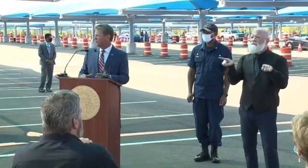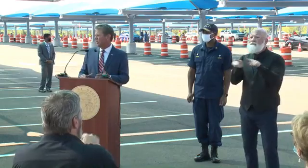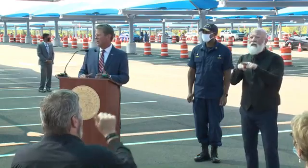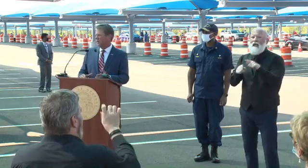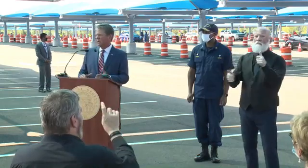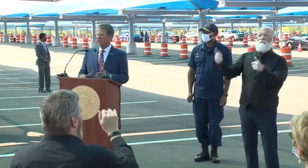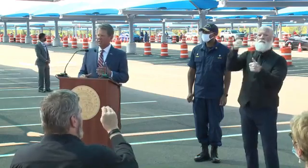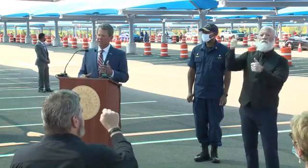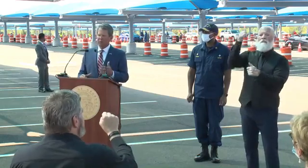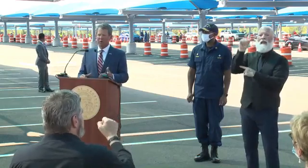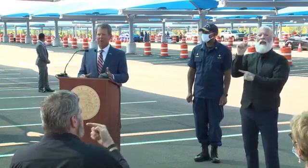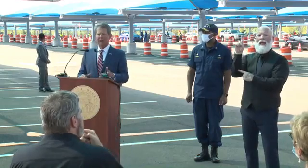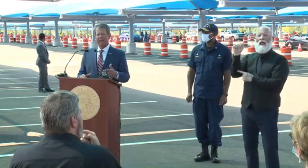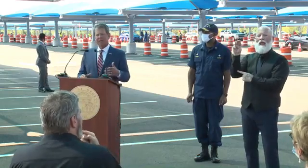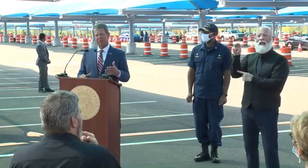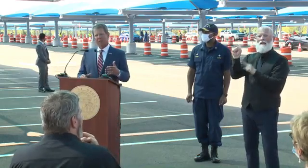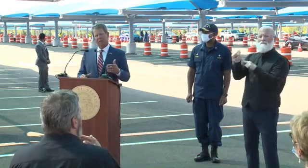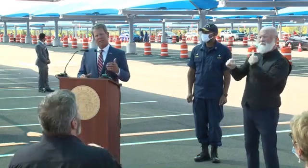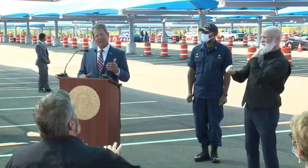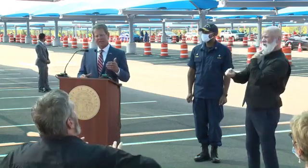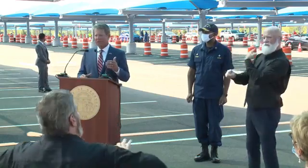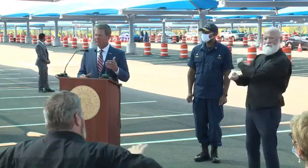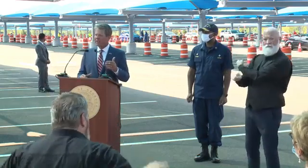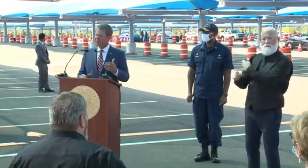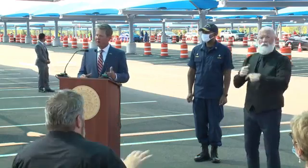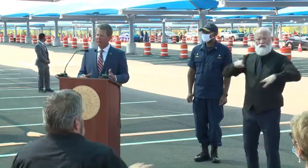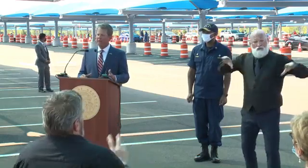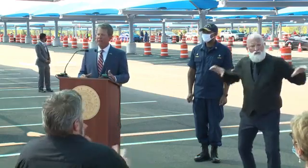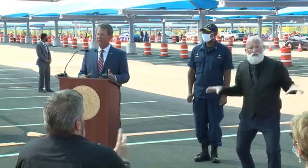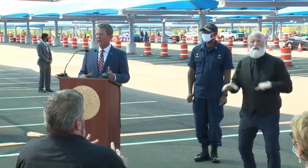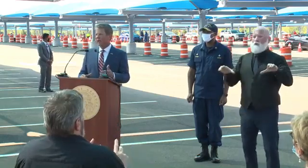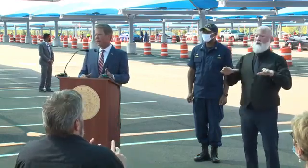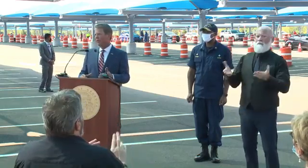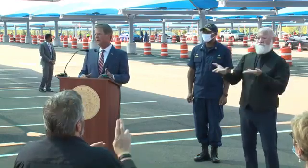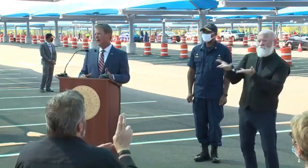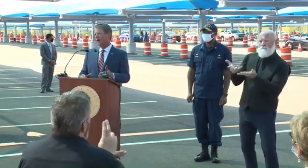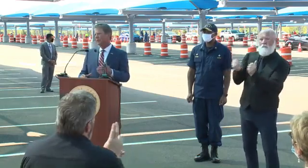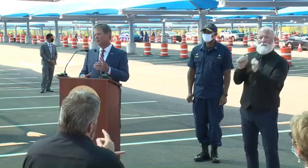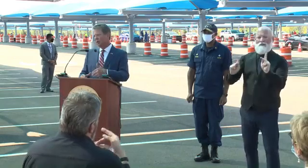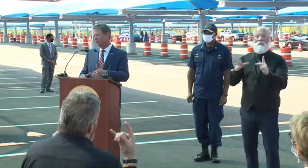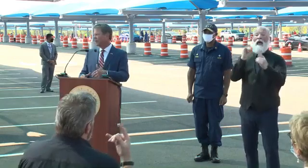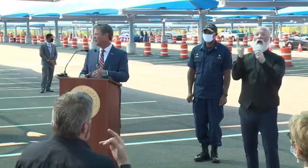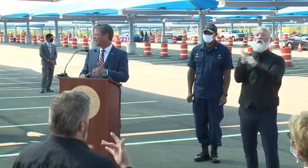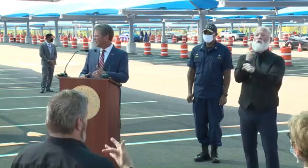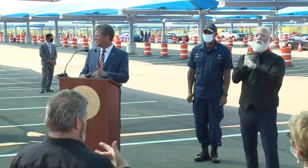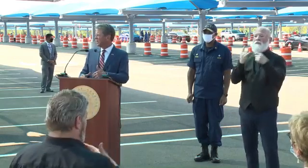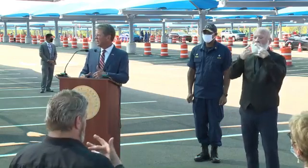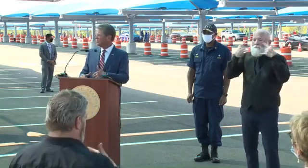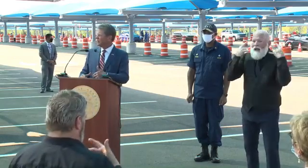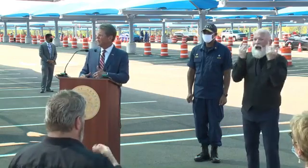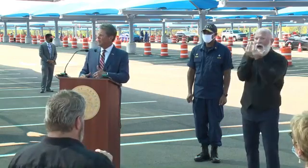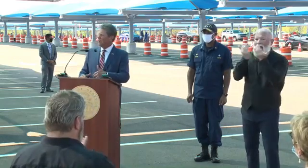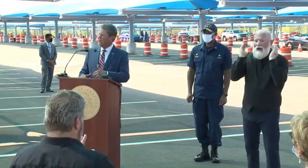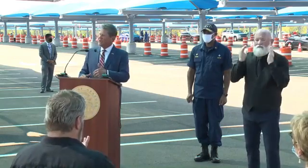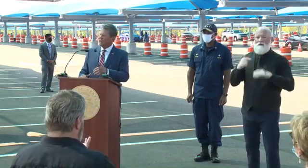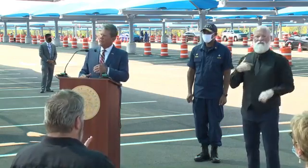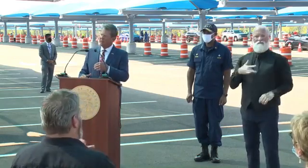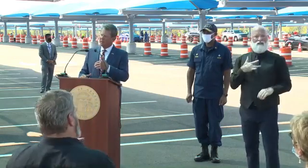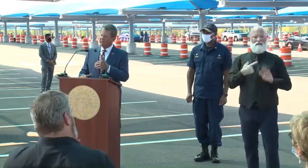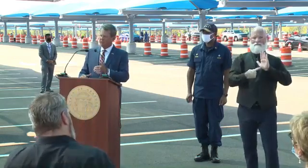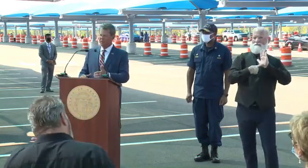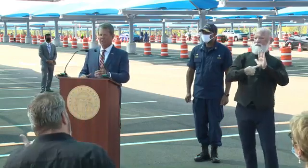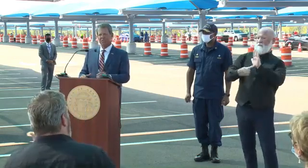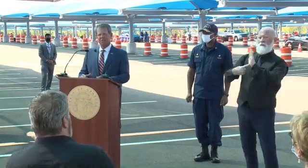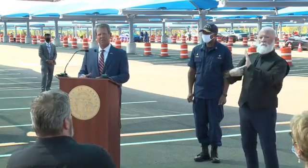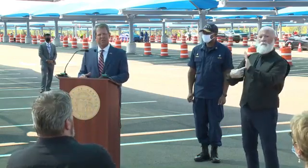thing, getting them to wear a mask. If they start feeling bad, call their doctor or come here and get a test, and